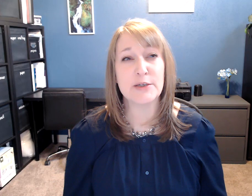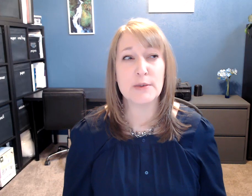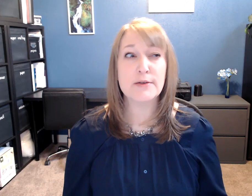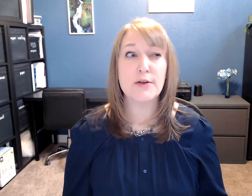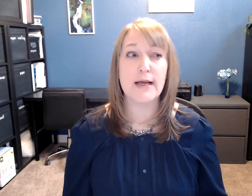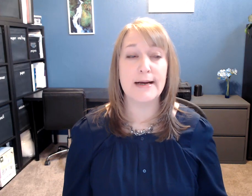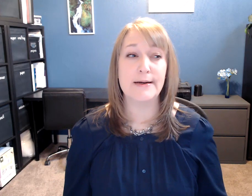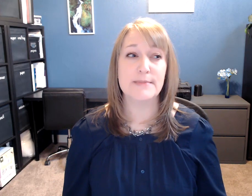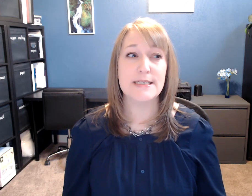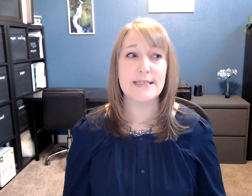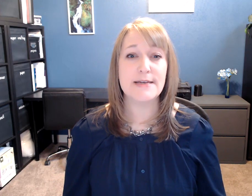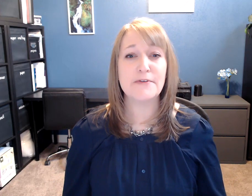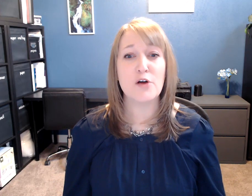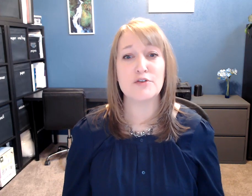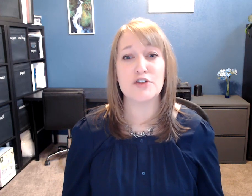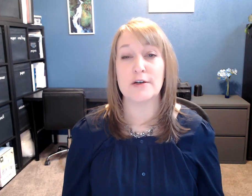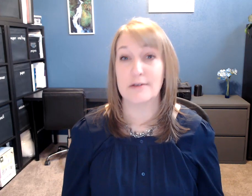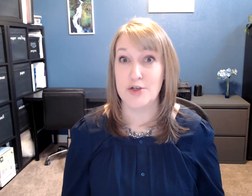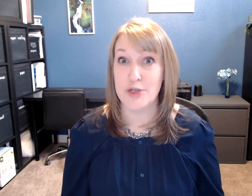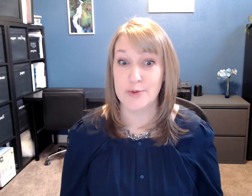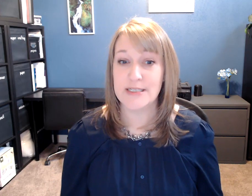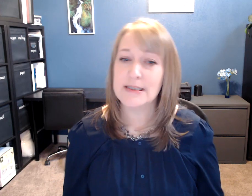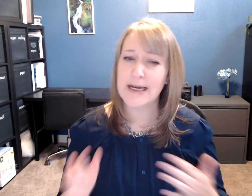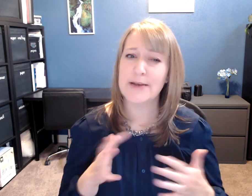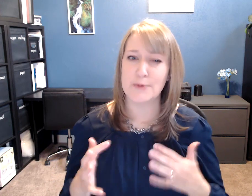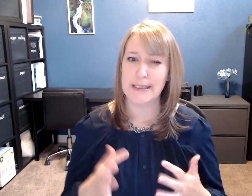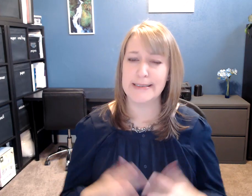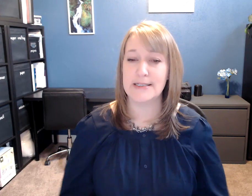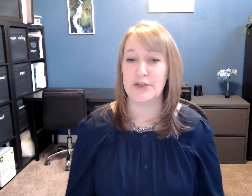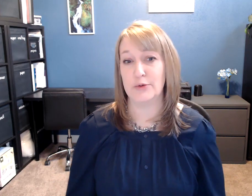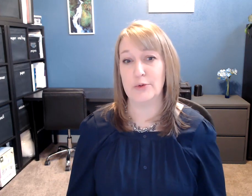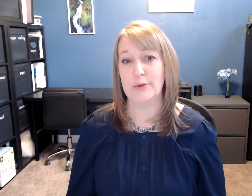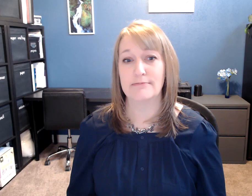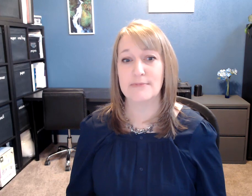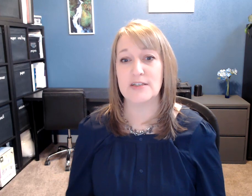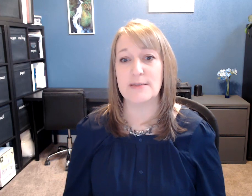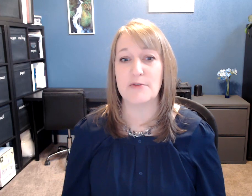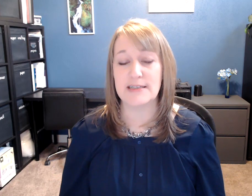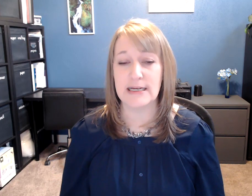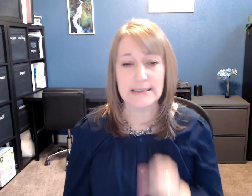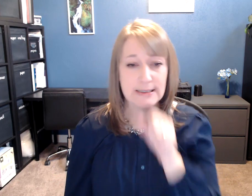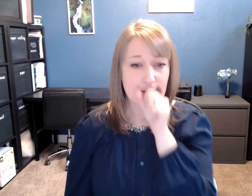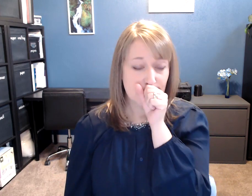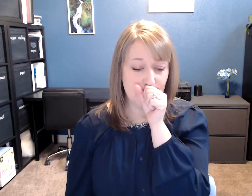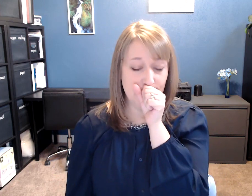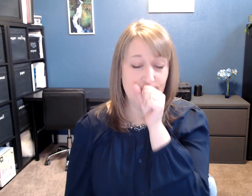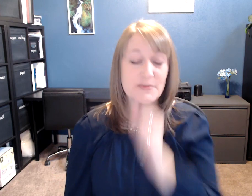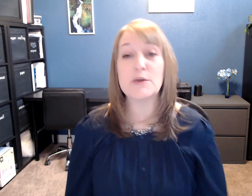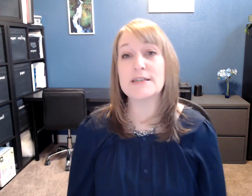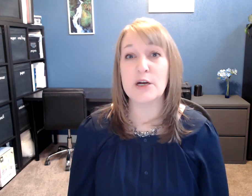you a little deaf culture note that kind of relates to some of these signs. So we're going to start